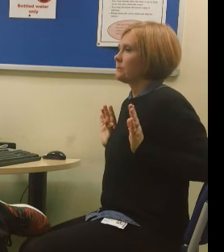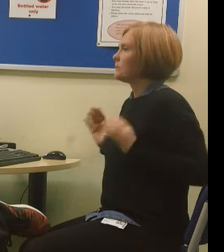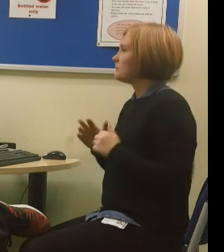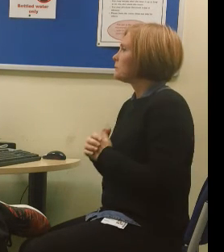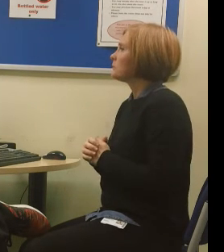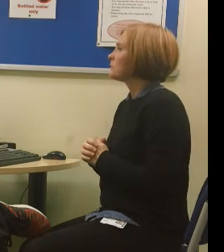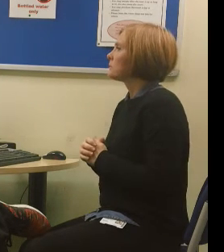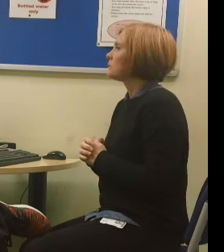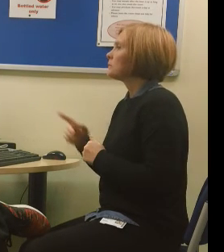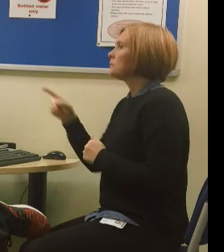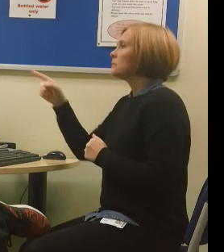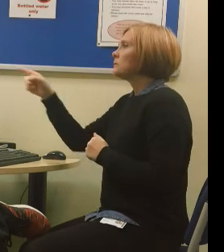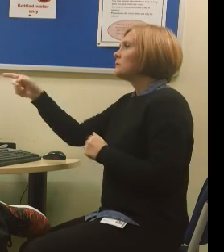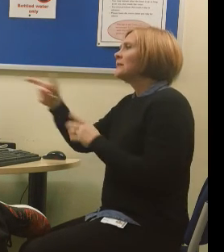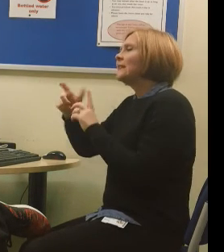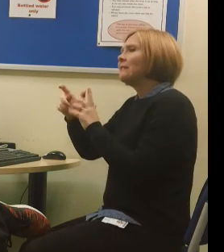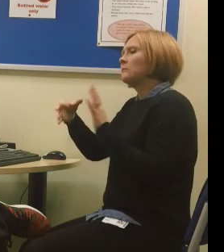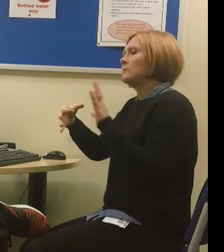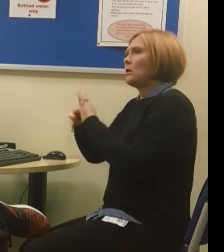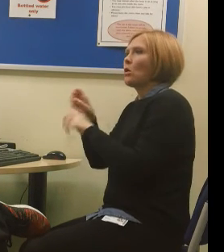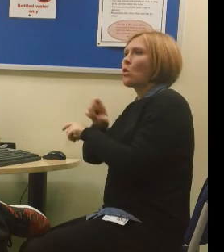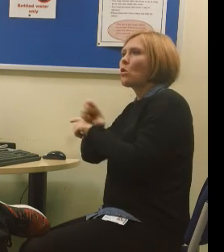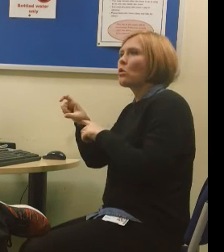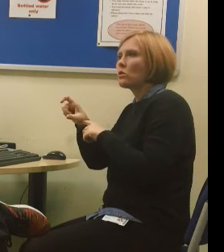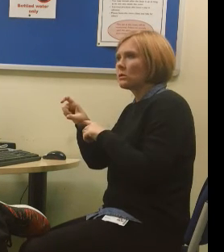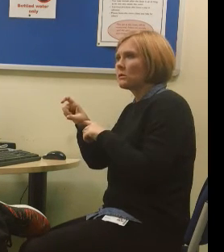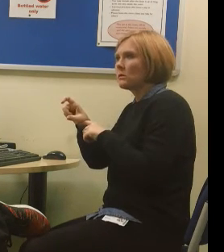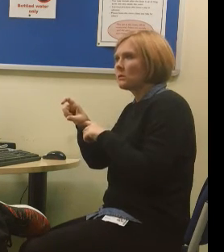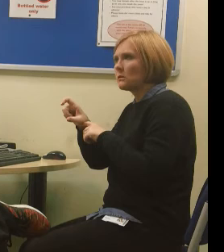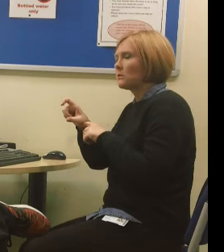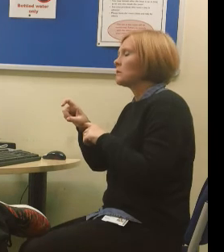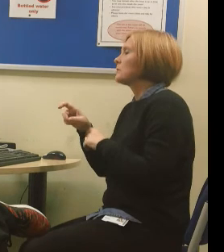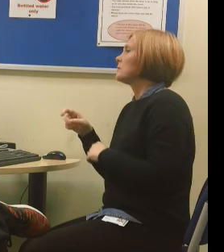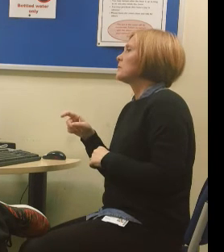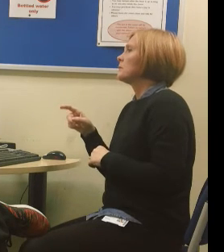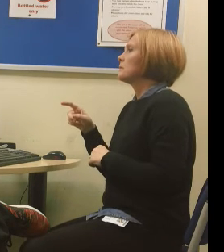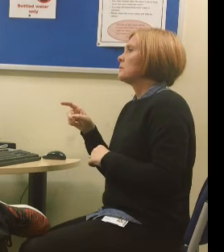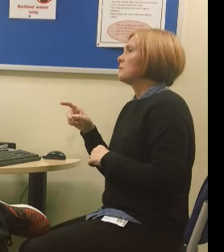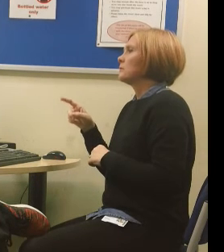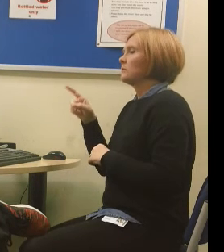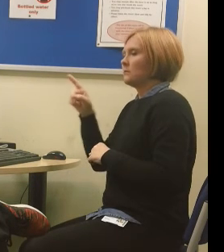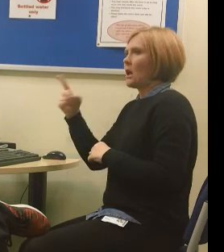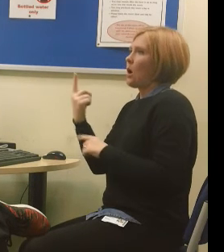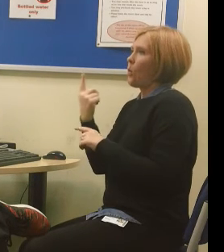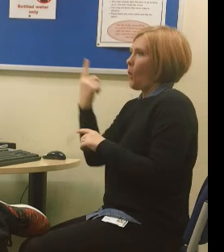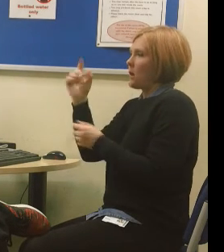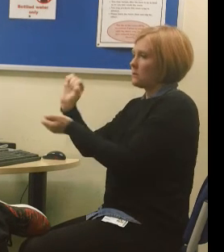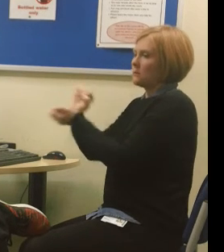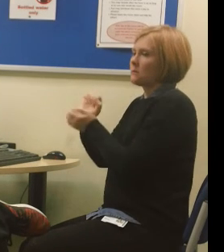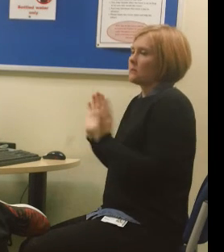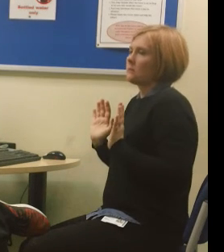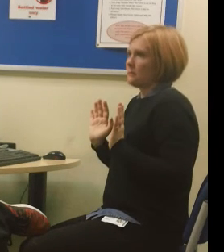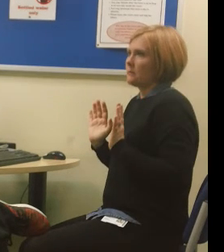subject-related DVDs, which relate to your course, the subjects you're studying, and again, you can have one of those at a time, and they can be borrowed for a